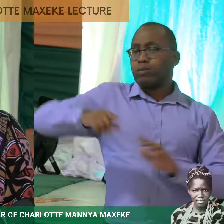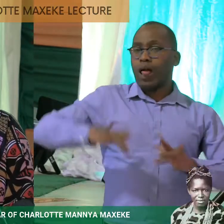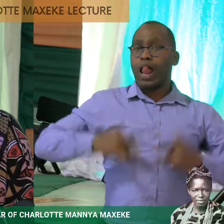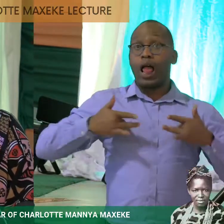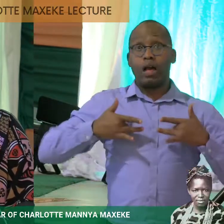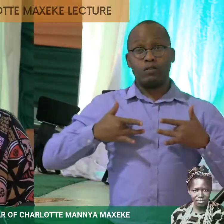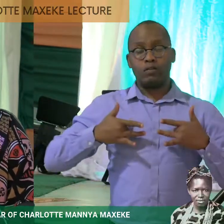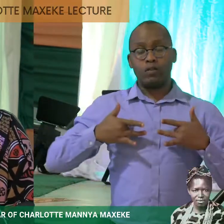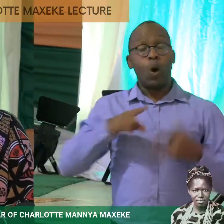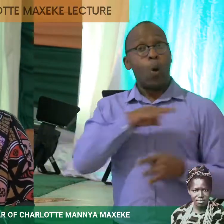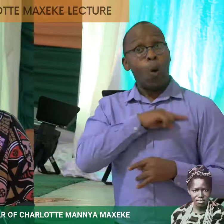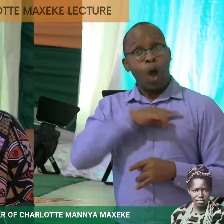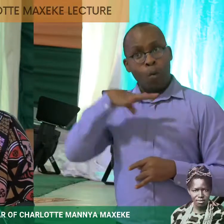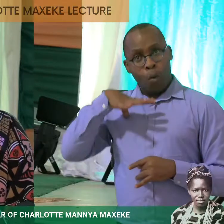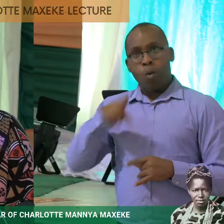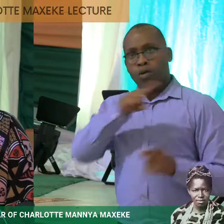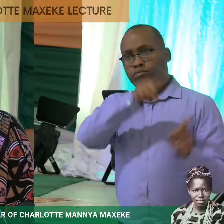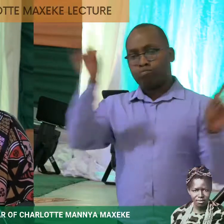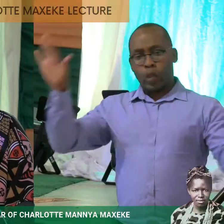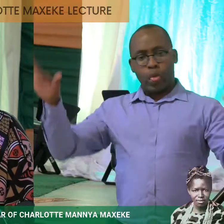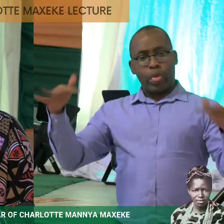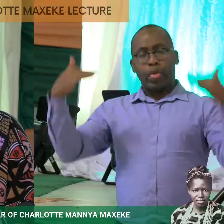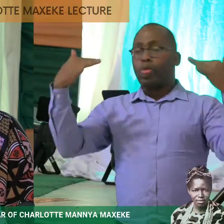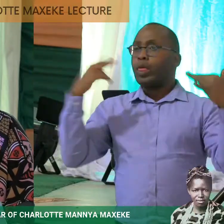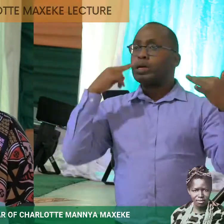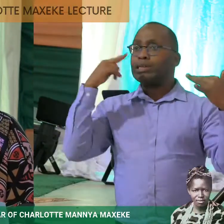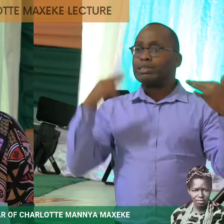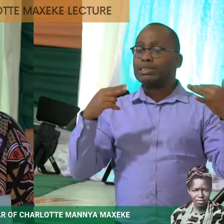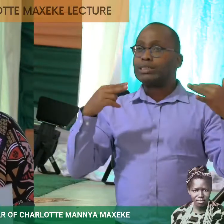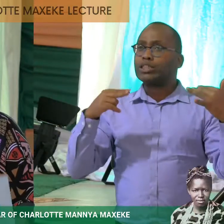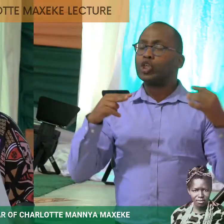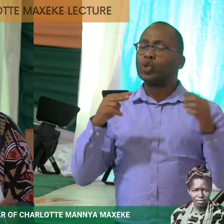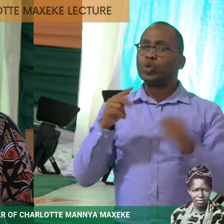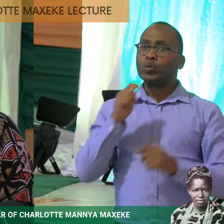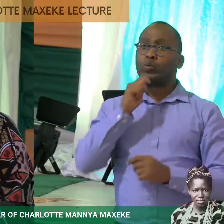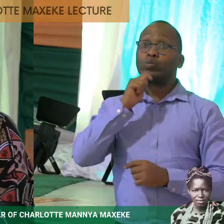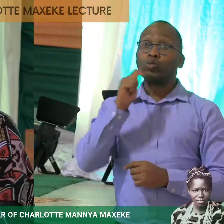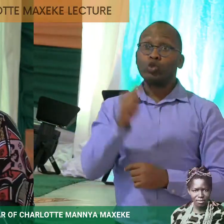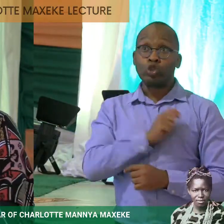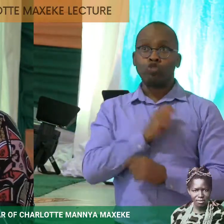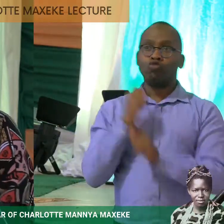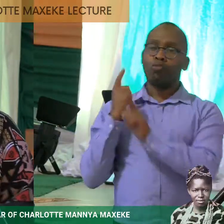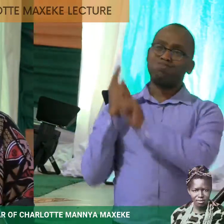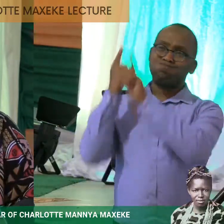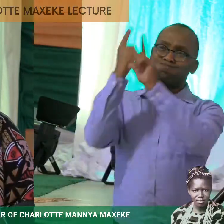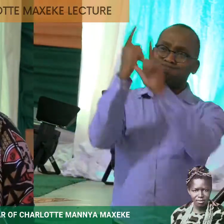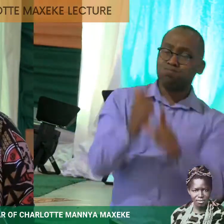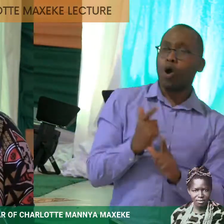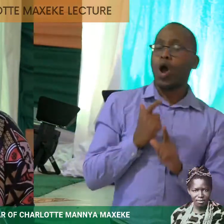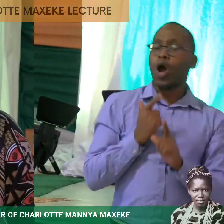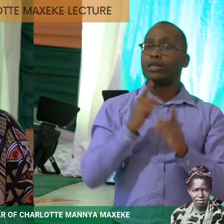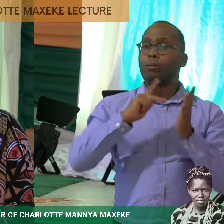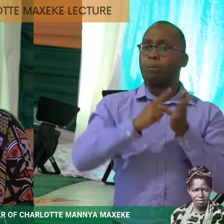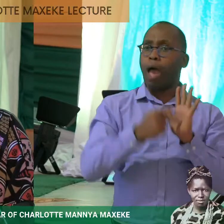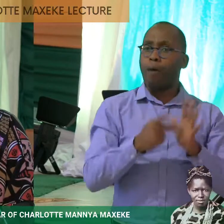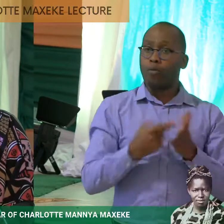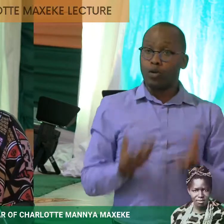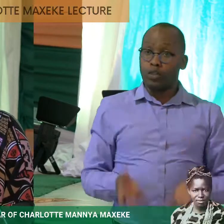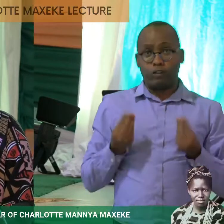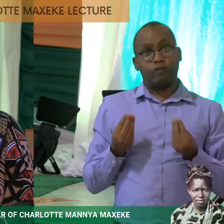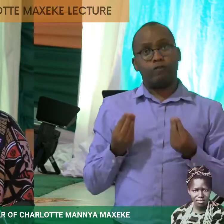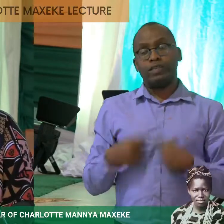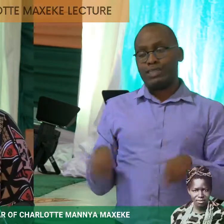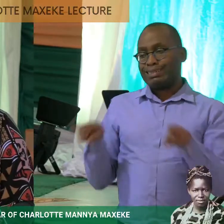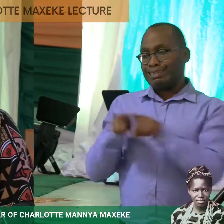of purpose and meaning in living true to the legacy of this giant on whose